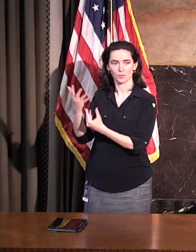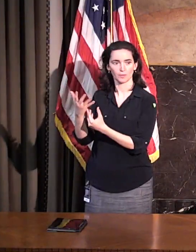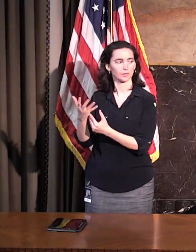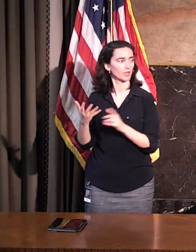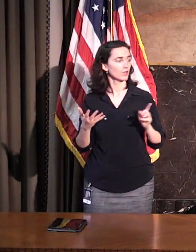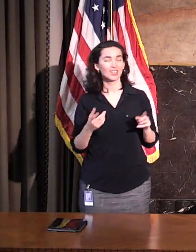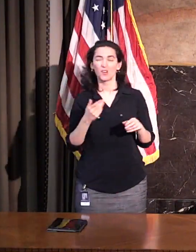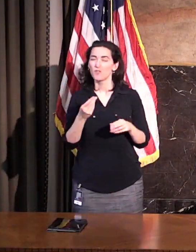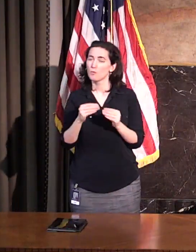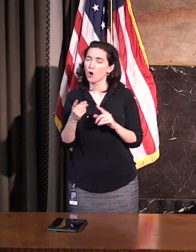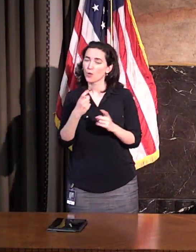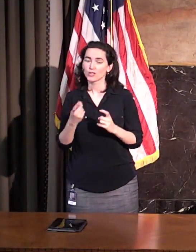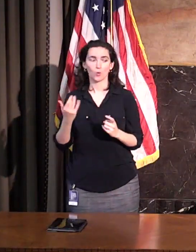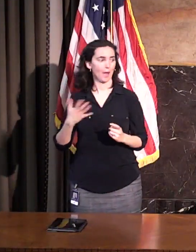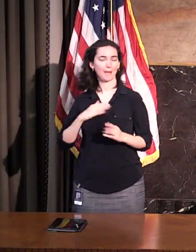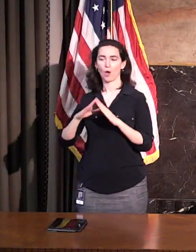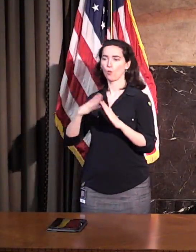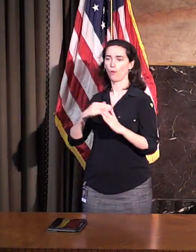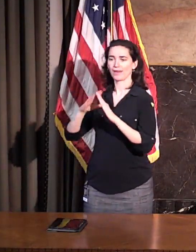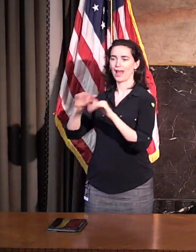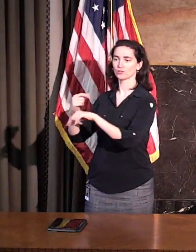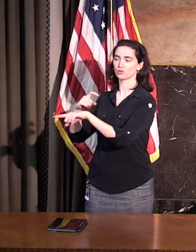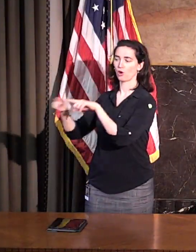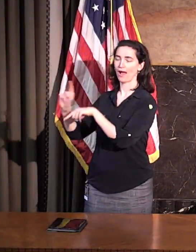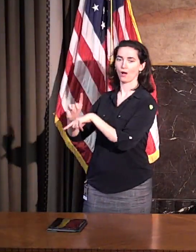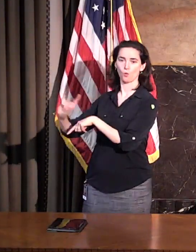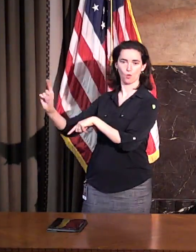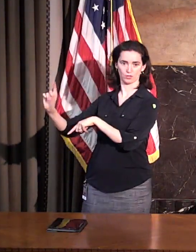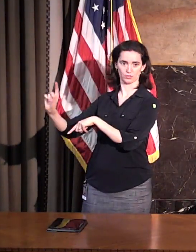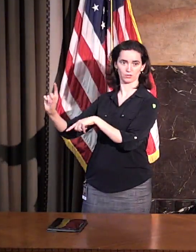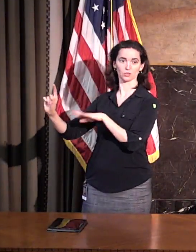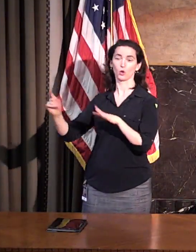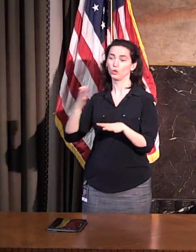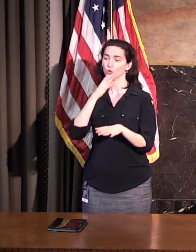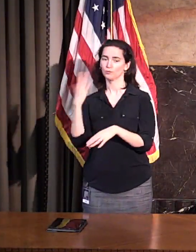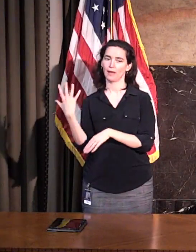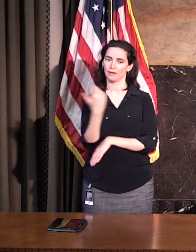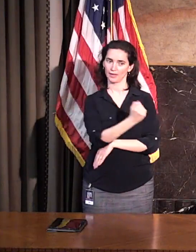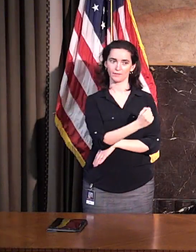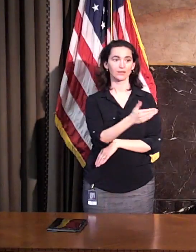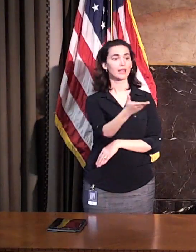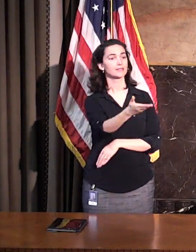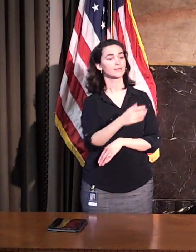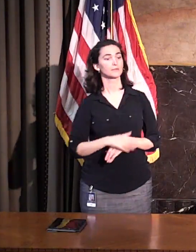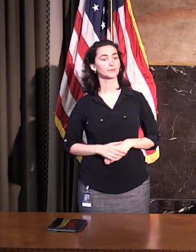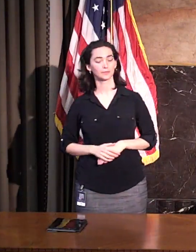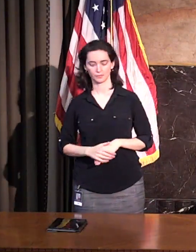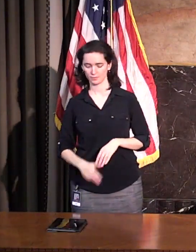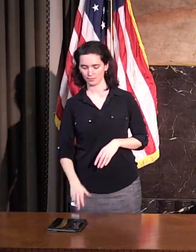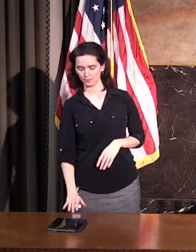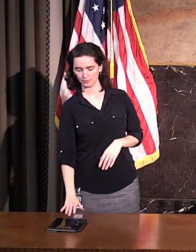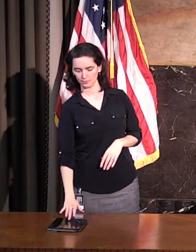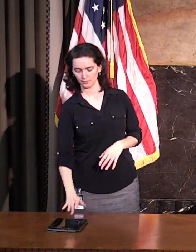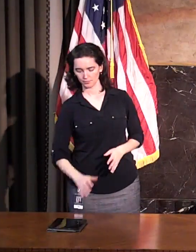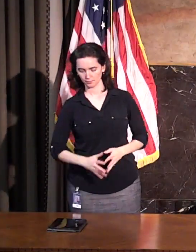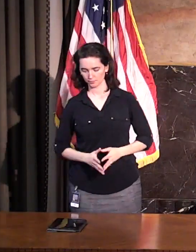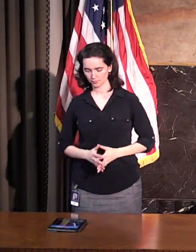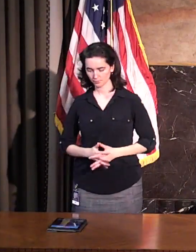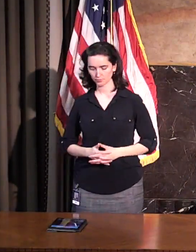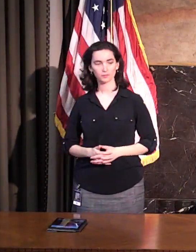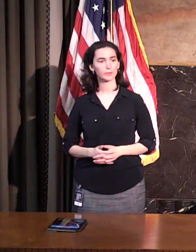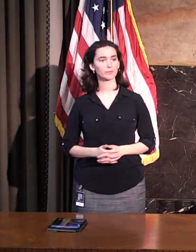1. And so I will be leaving this room in just a few minutes. Yes, ma'am. Governor, we have slipped